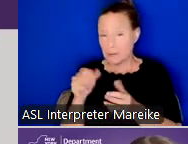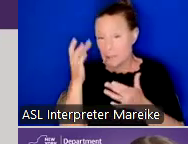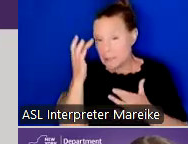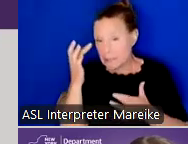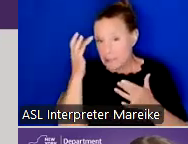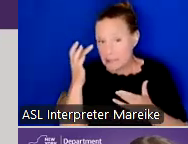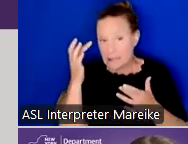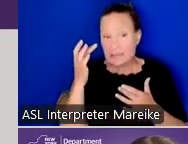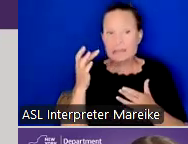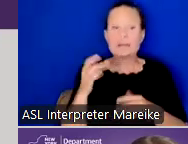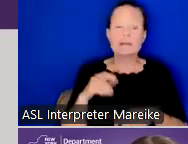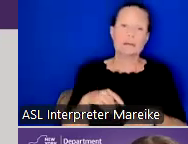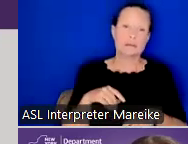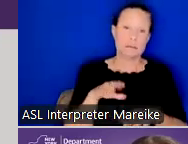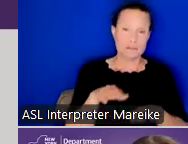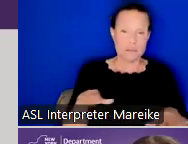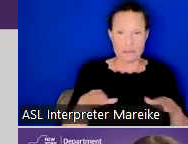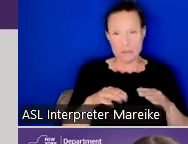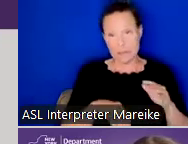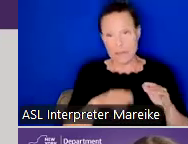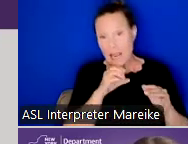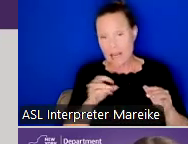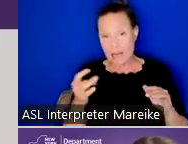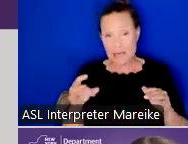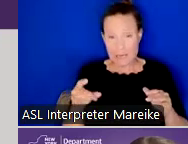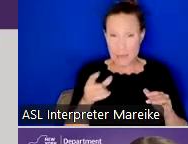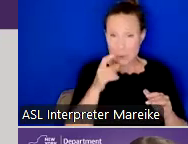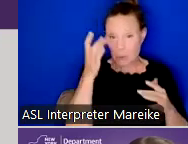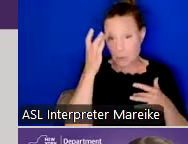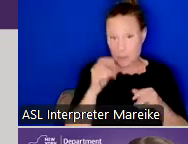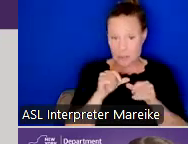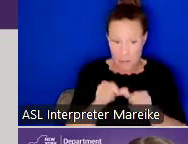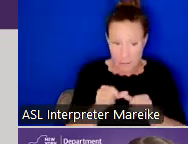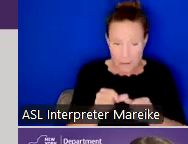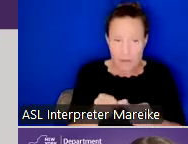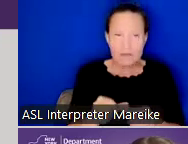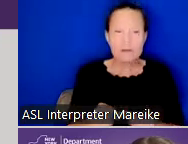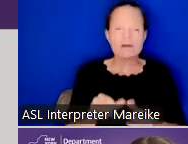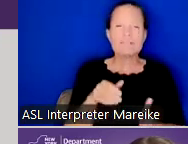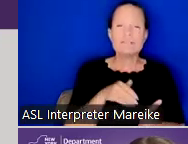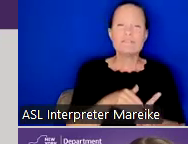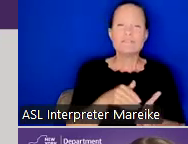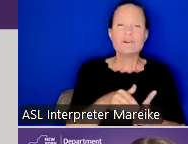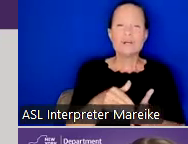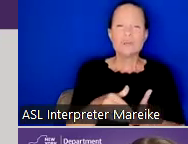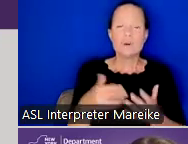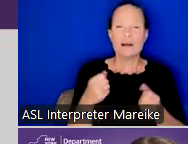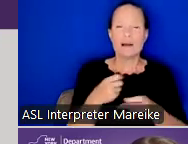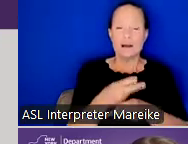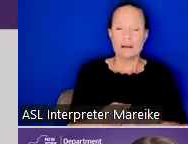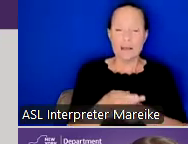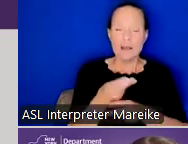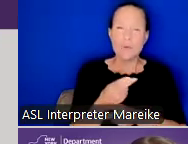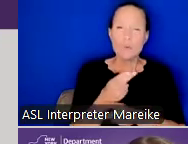under 18 with chronic health conditions, frequent healthcare utilizers, such as using emergency room and hospital